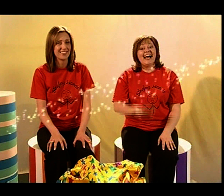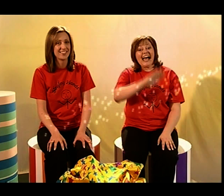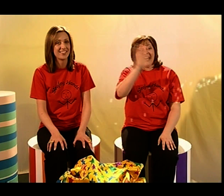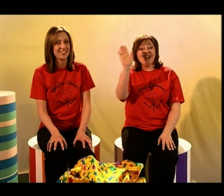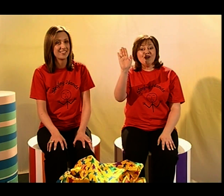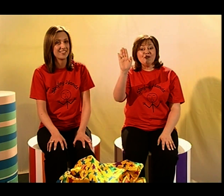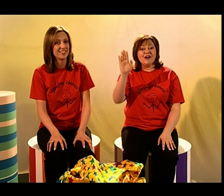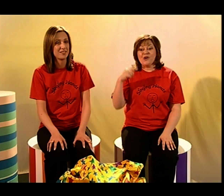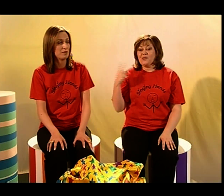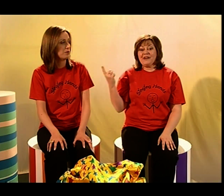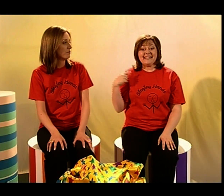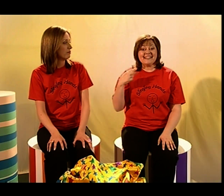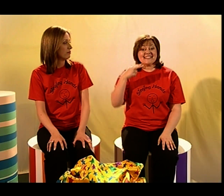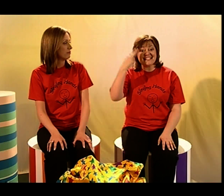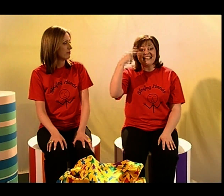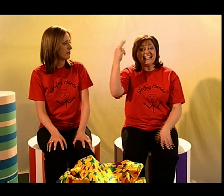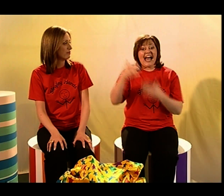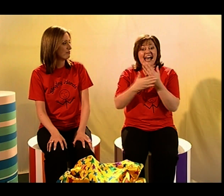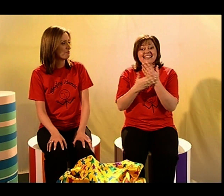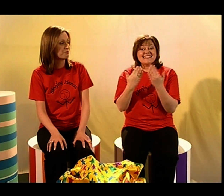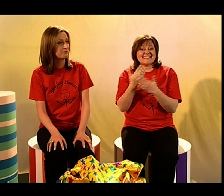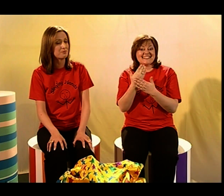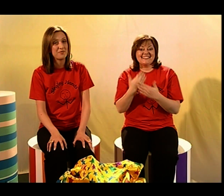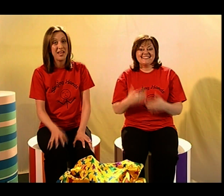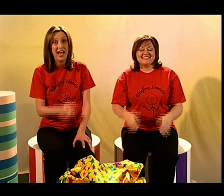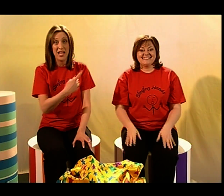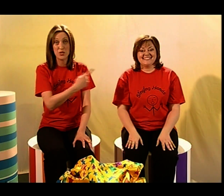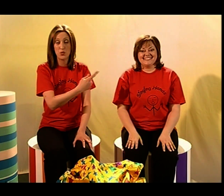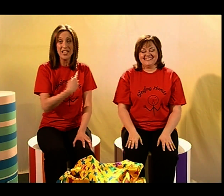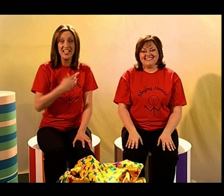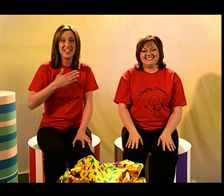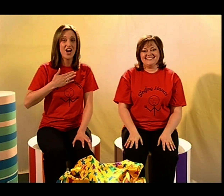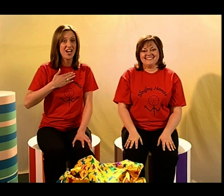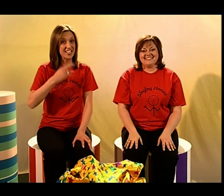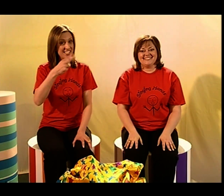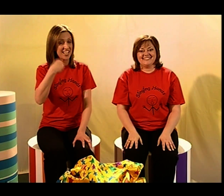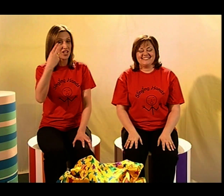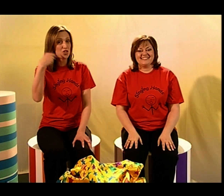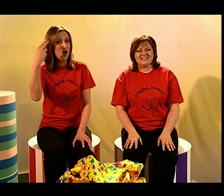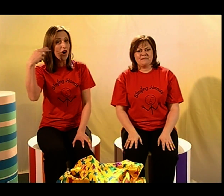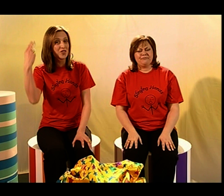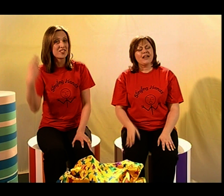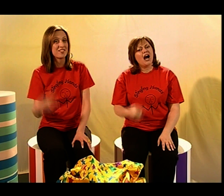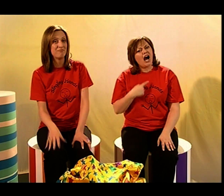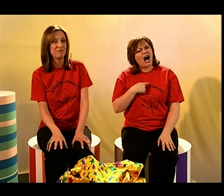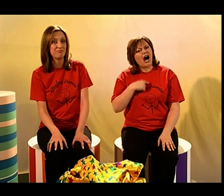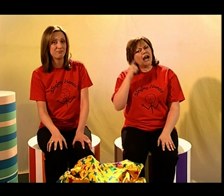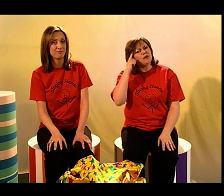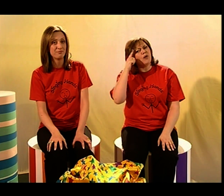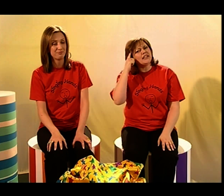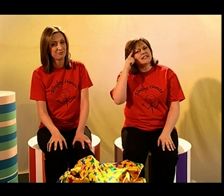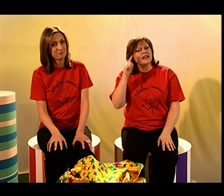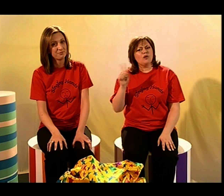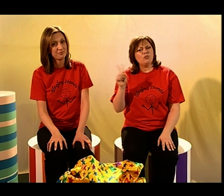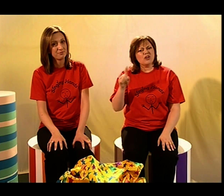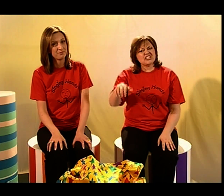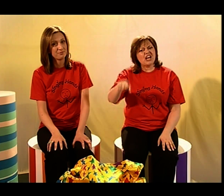Hello, we're Singing Hands. And we like singing songs. I wonder what's in our